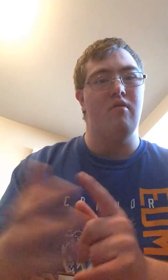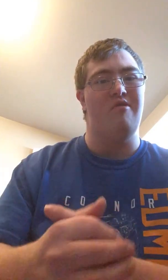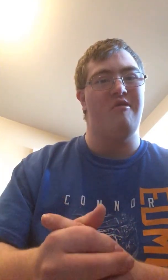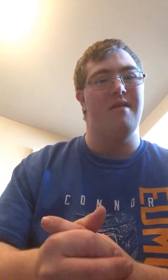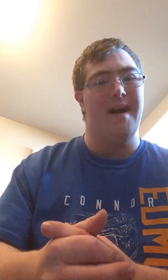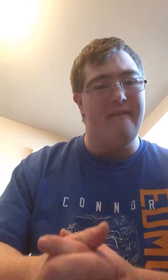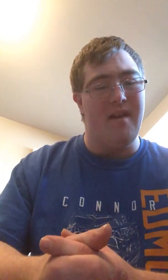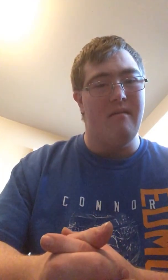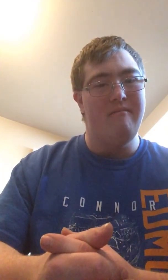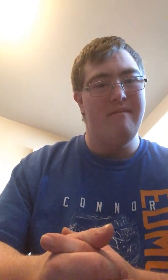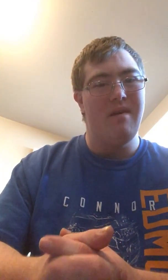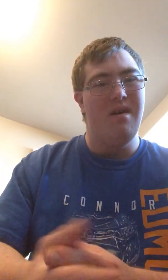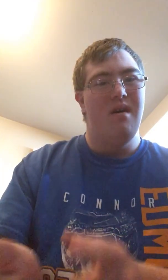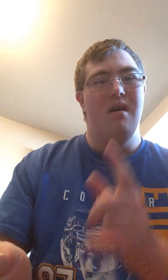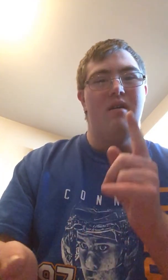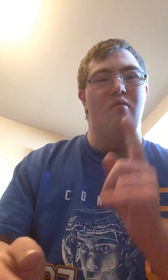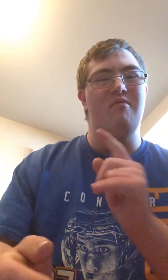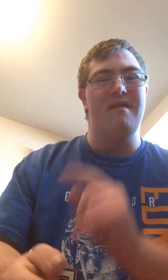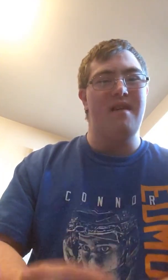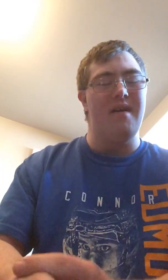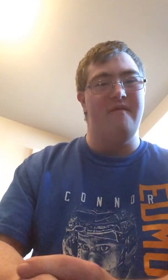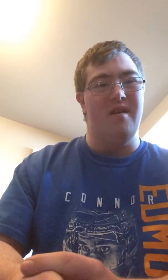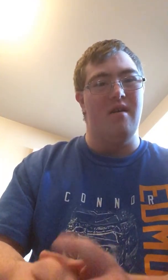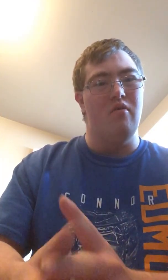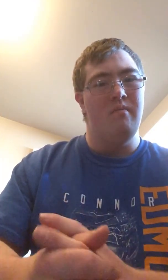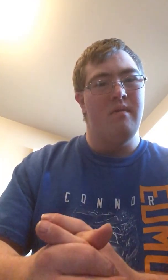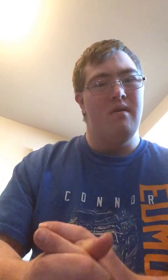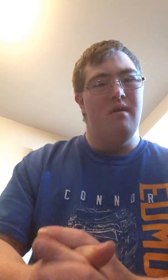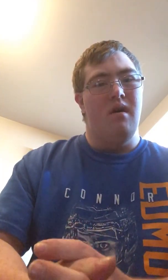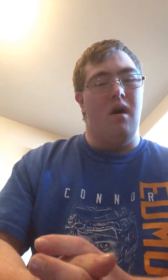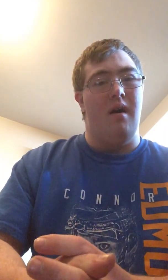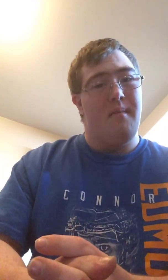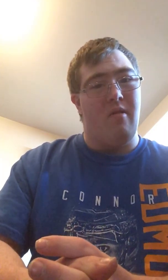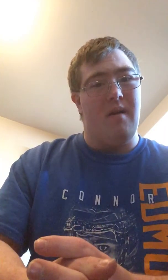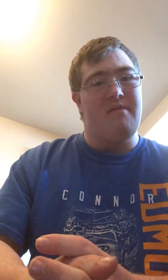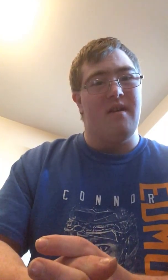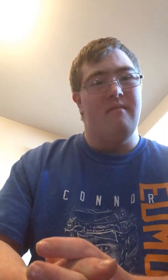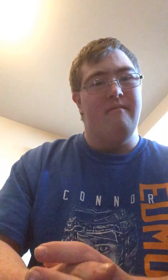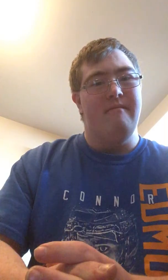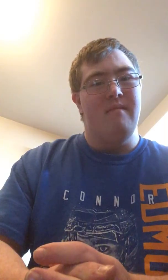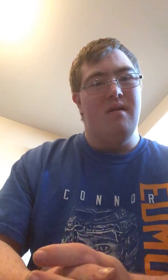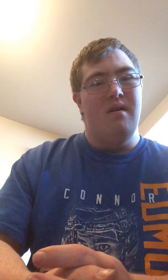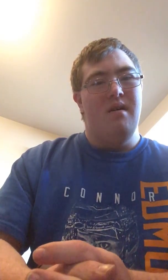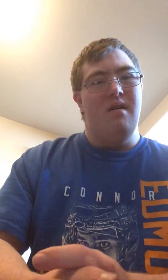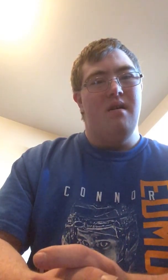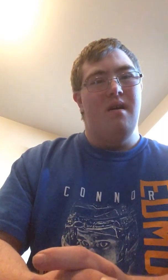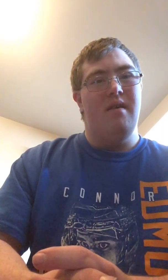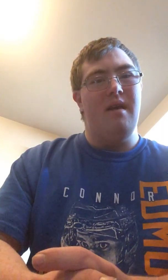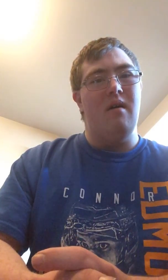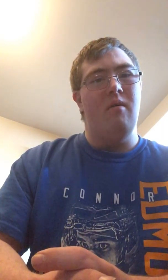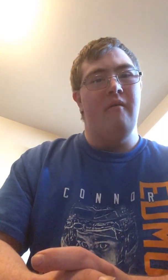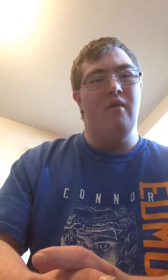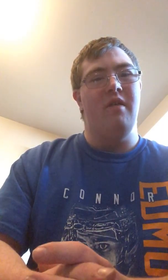IV. You watched my second video on epilepsy. And now for the third video on